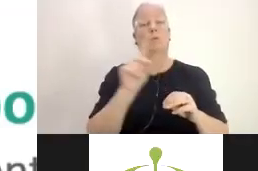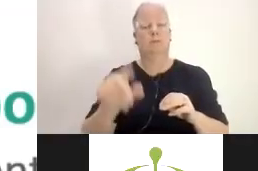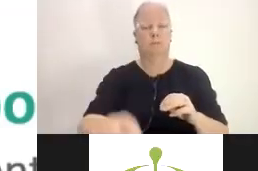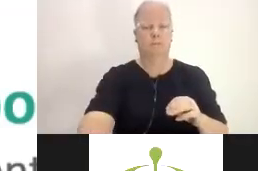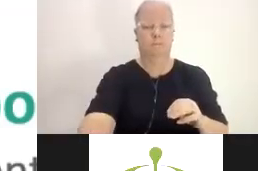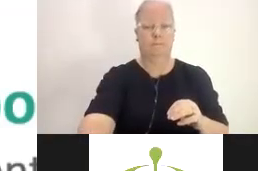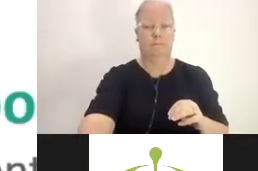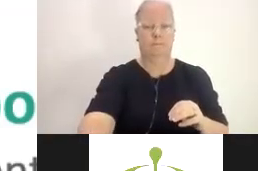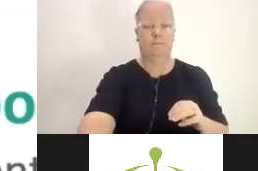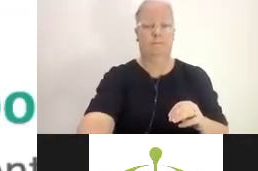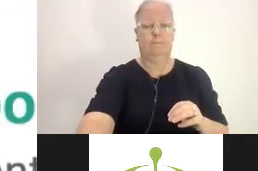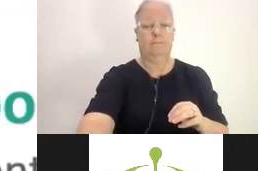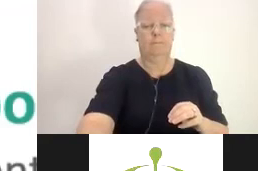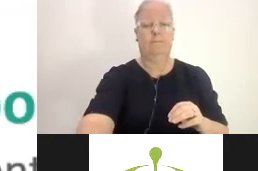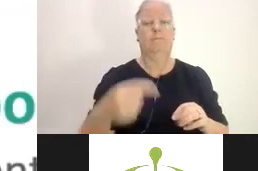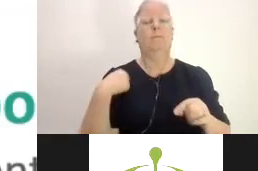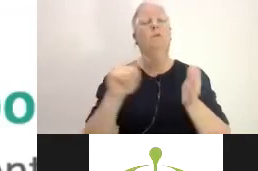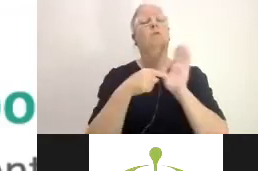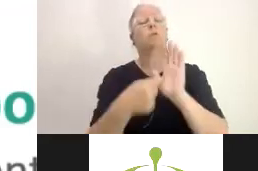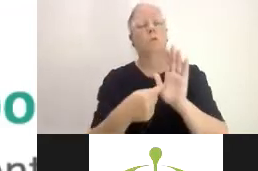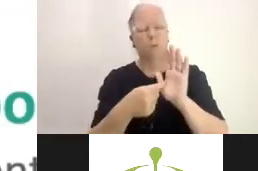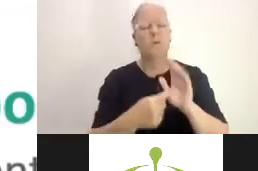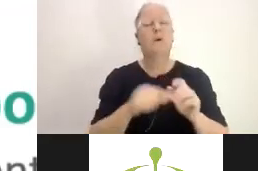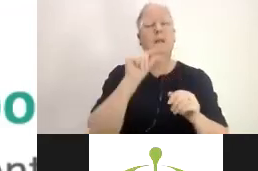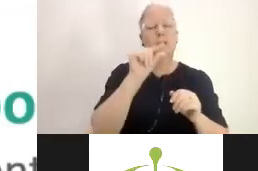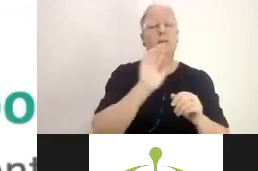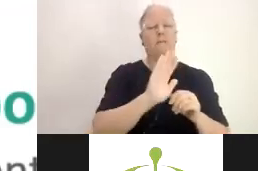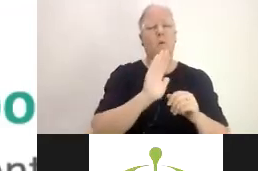Today, I will show you a bit about the progress review portal.